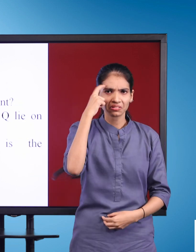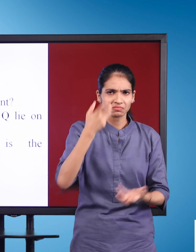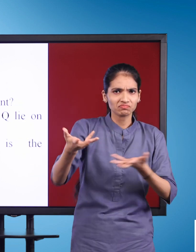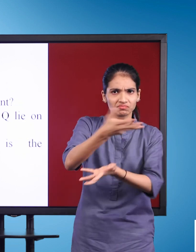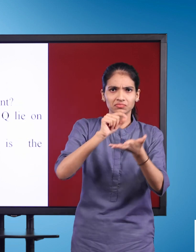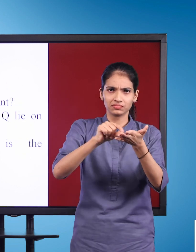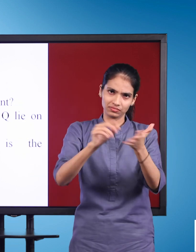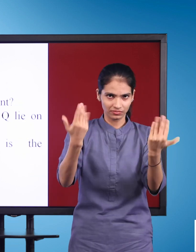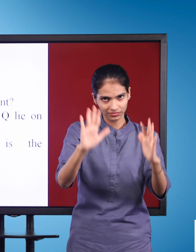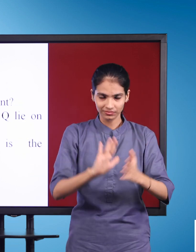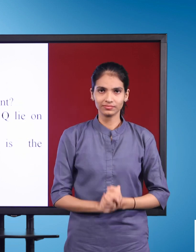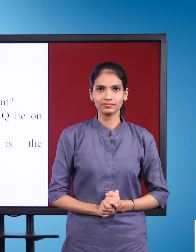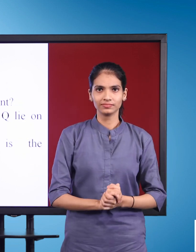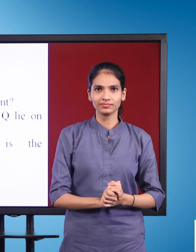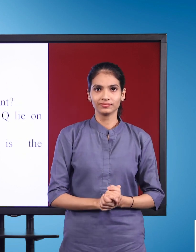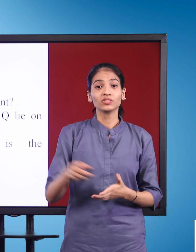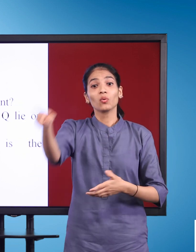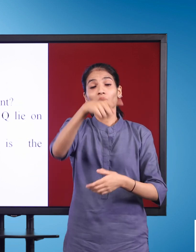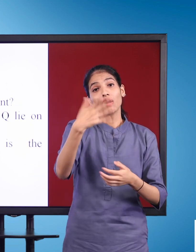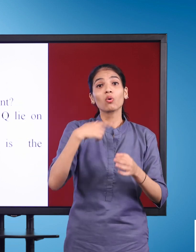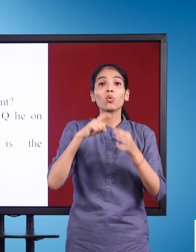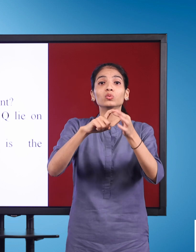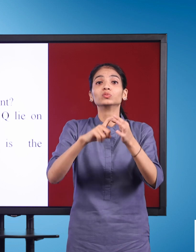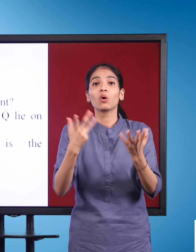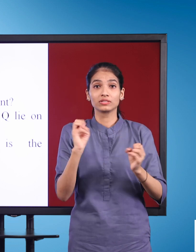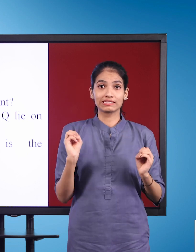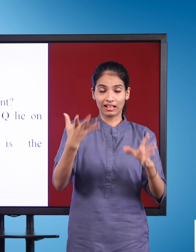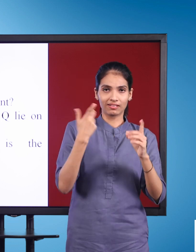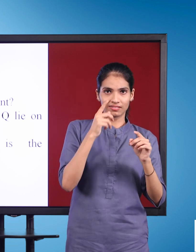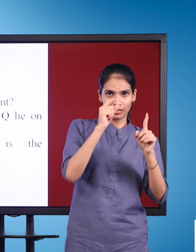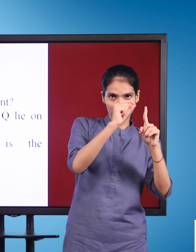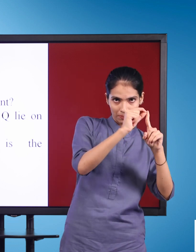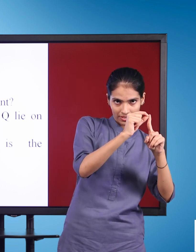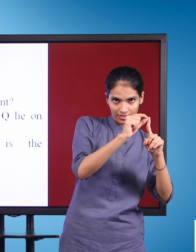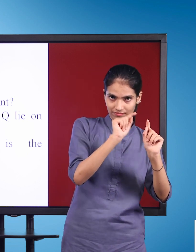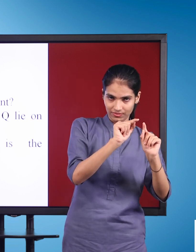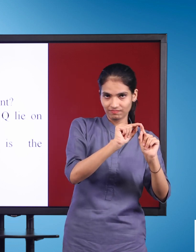Think, discuss and write. If PQ is a ray,